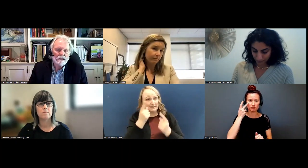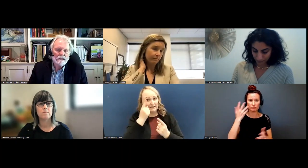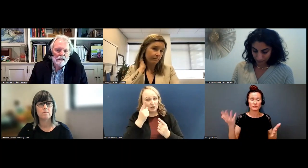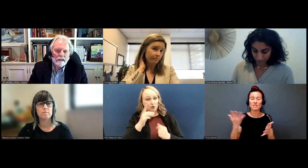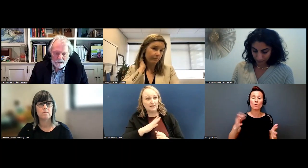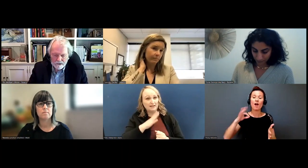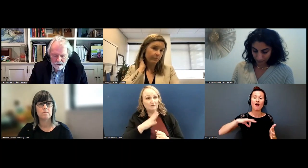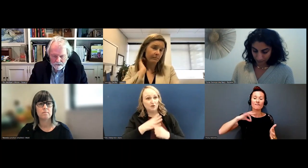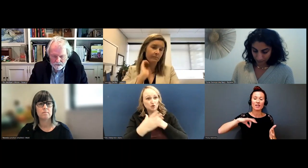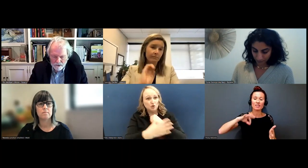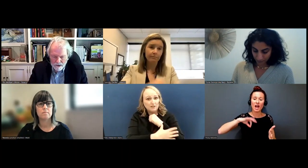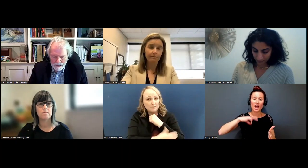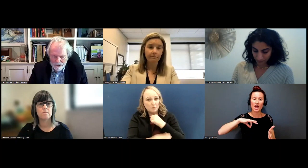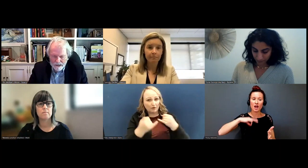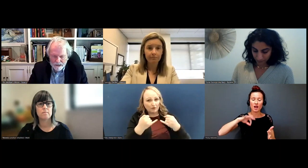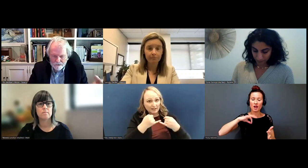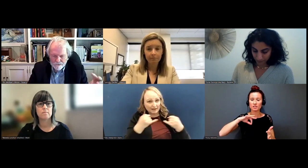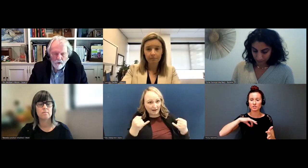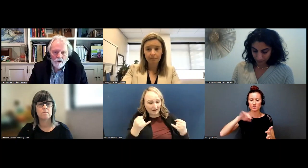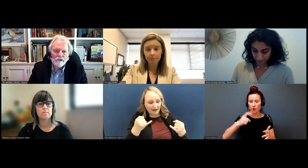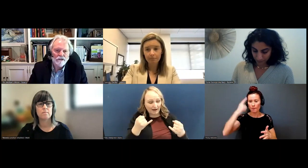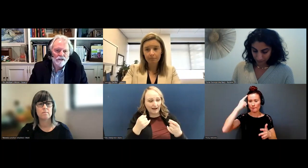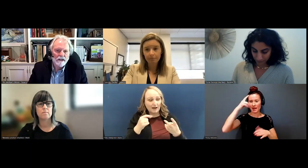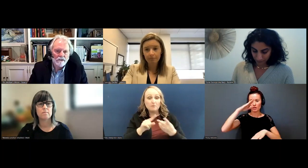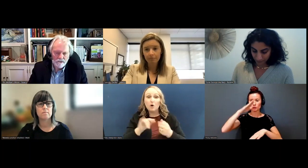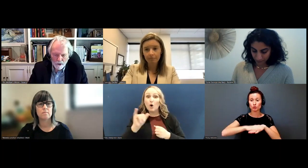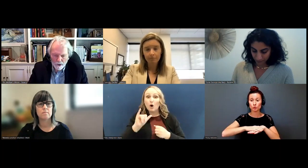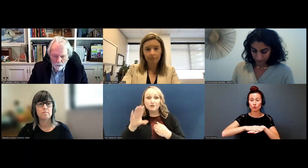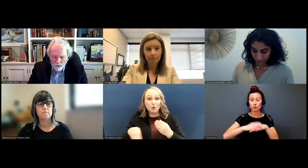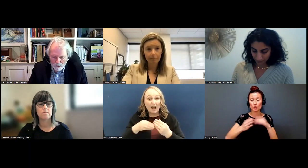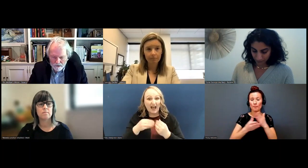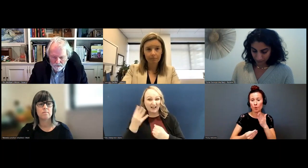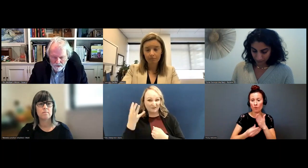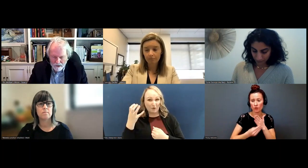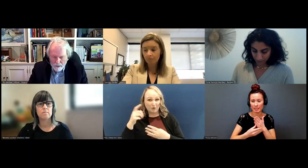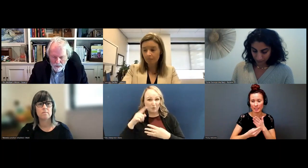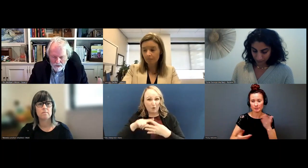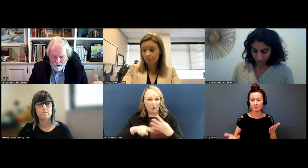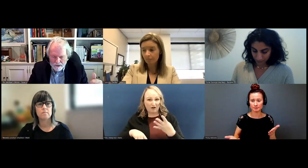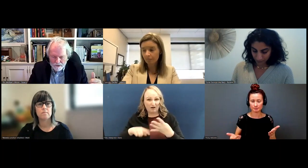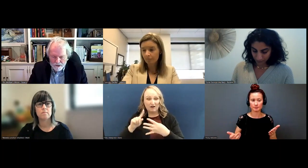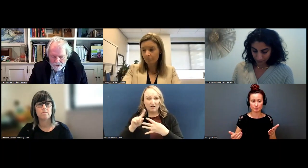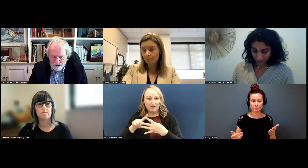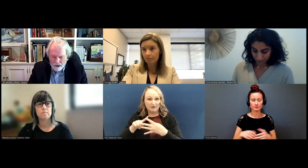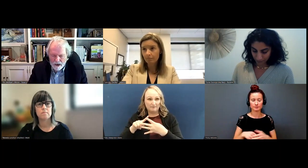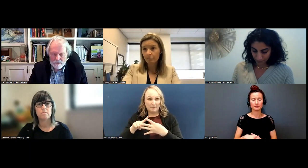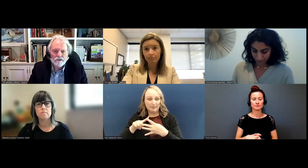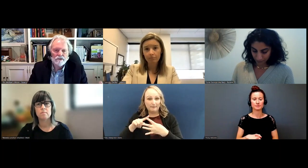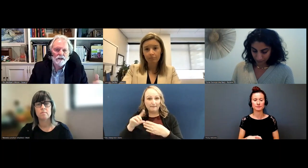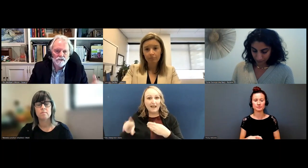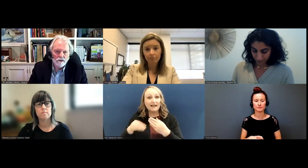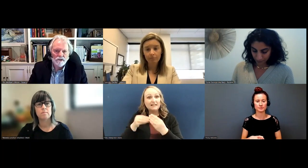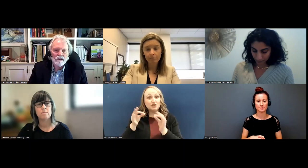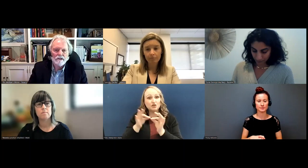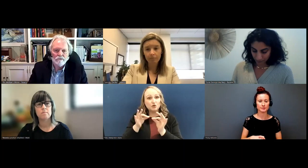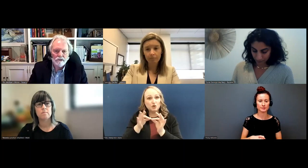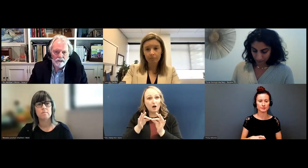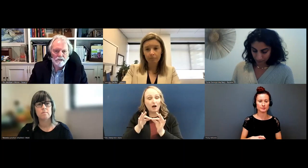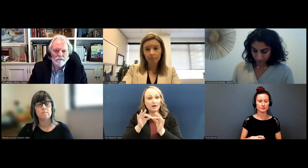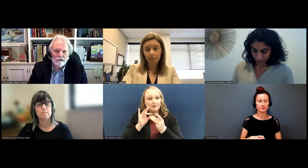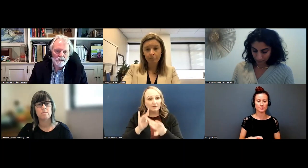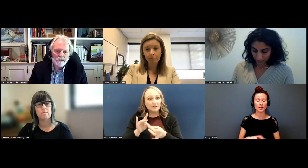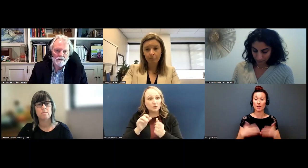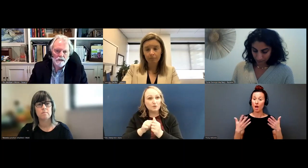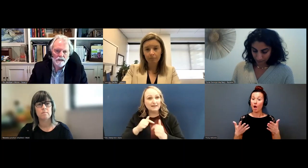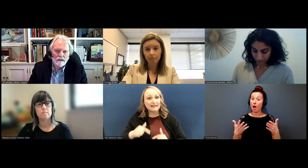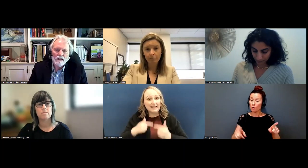poverty line, it should also, and it adds 4 other things. One is the additional costs associated with